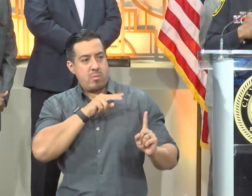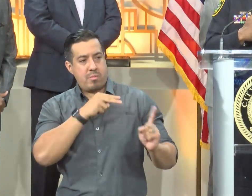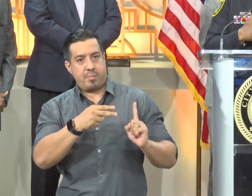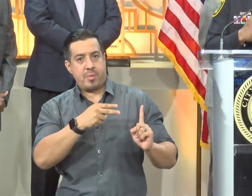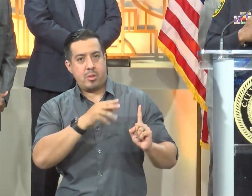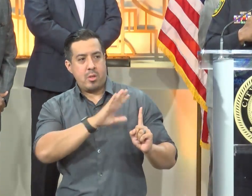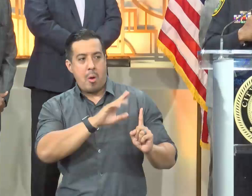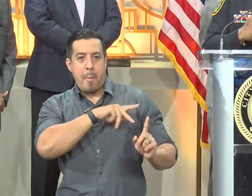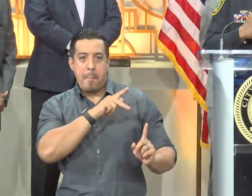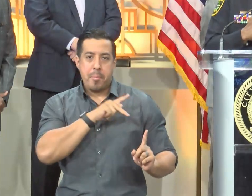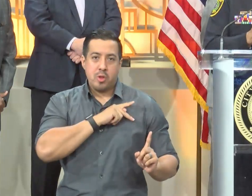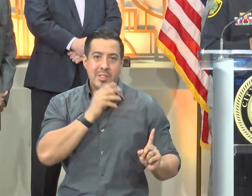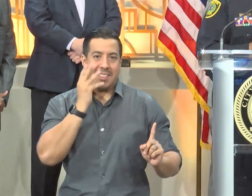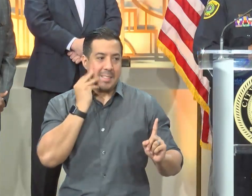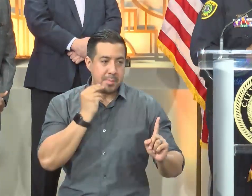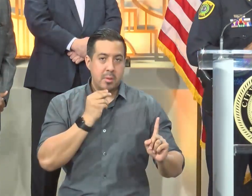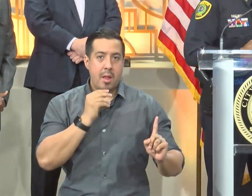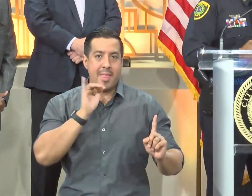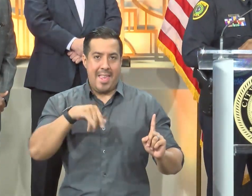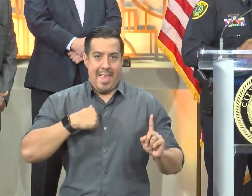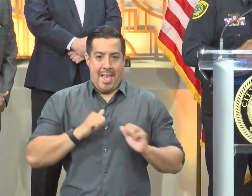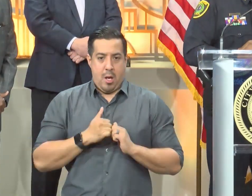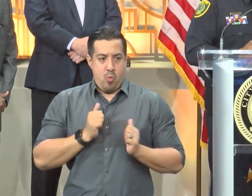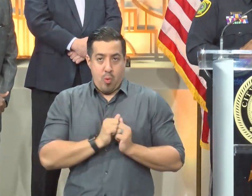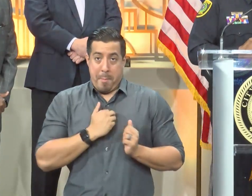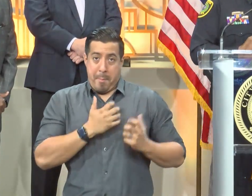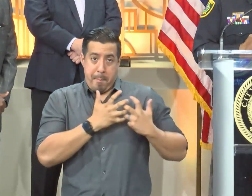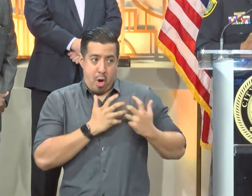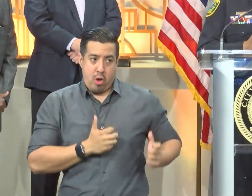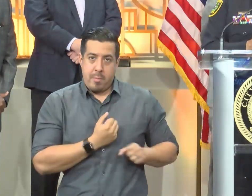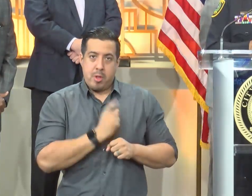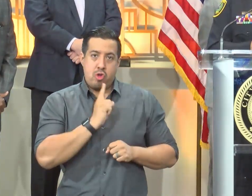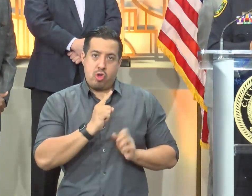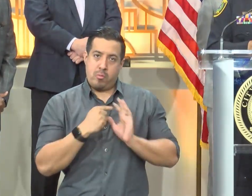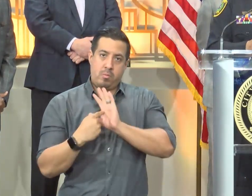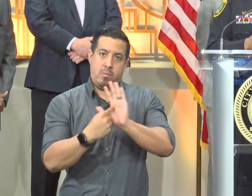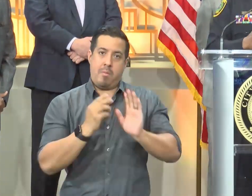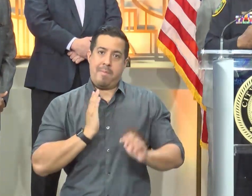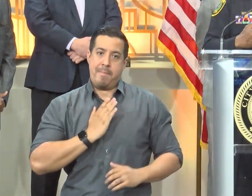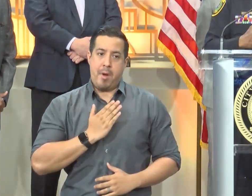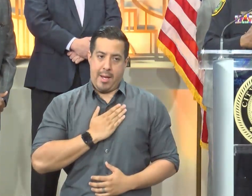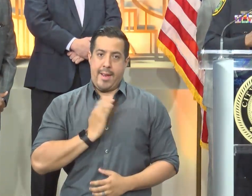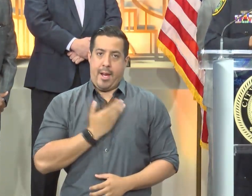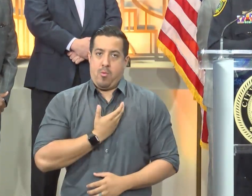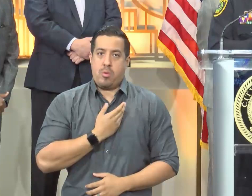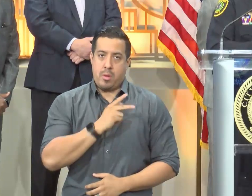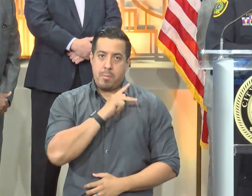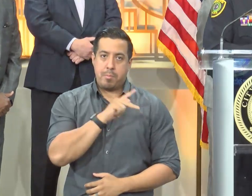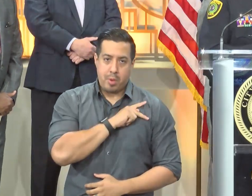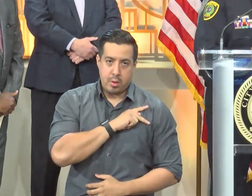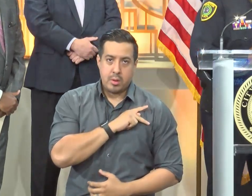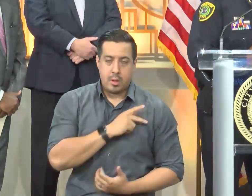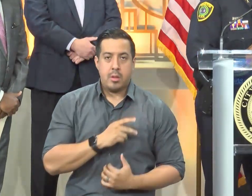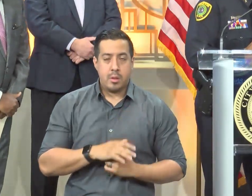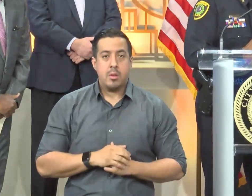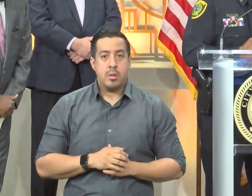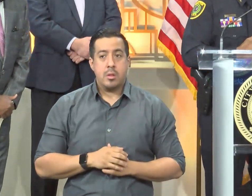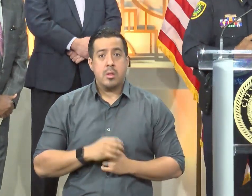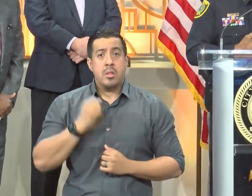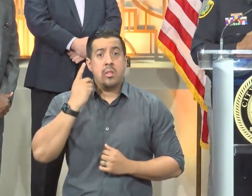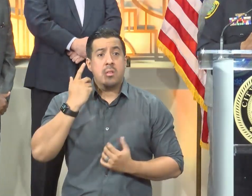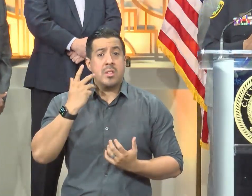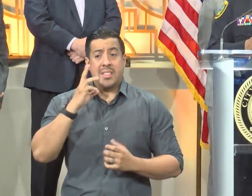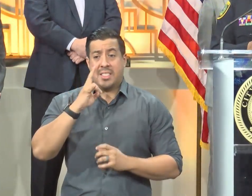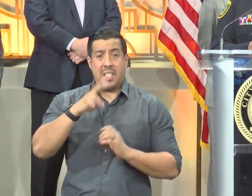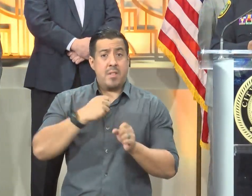personal experiences. That's what I do with my partner. And thank God for the last probably 7 years, we've